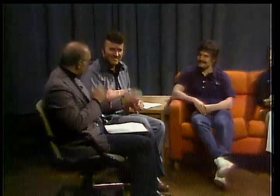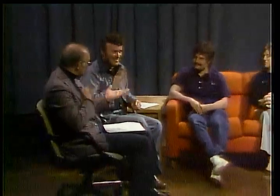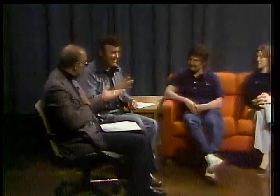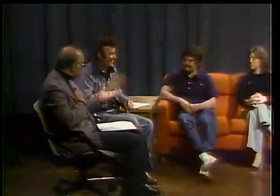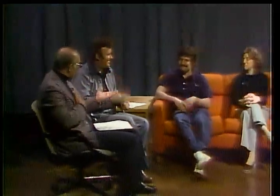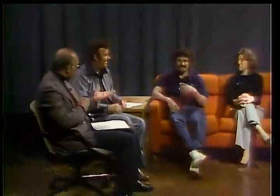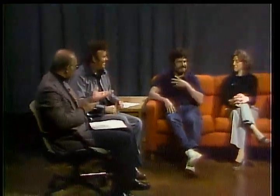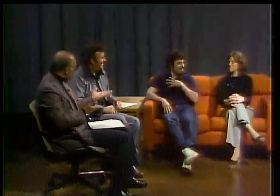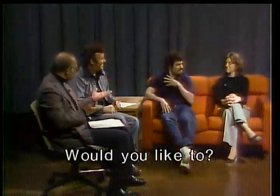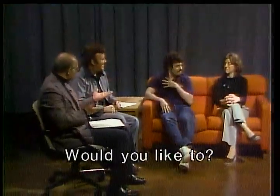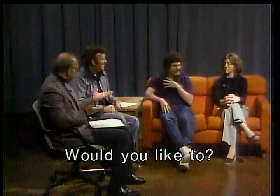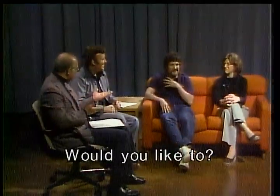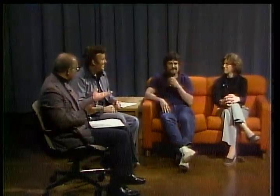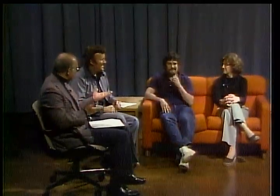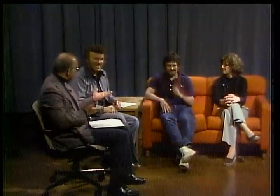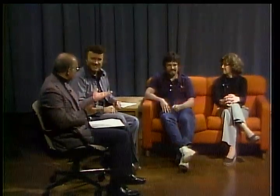you like to?